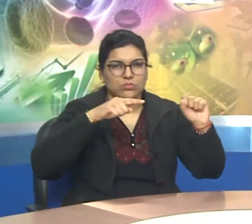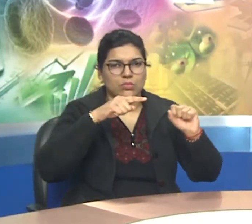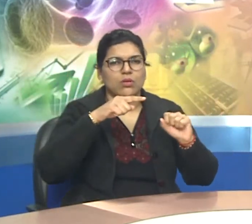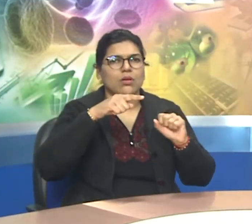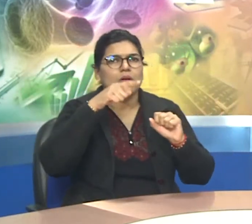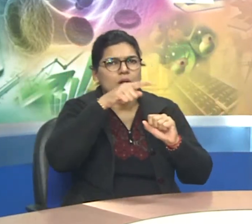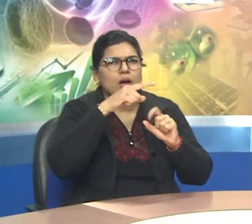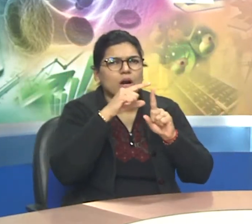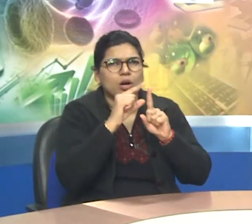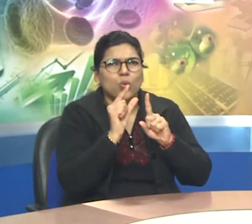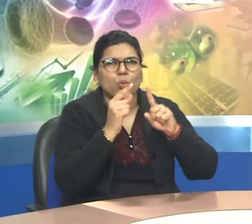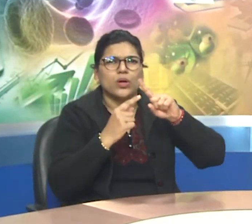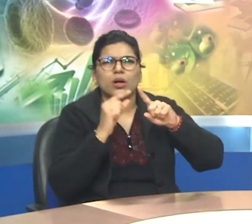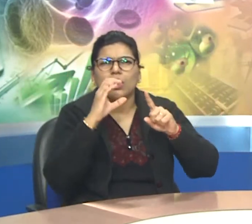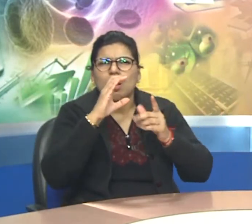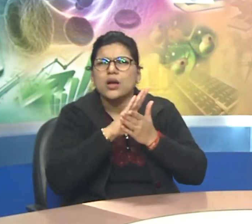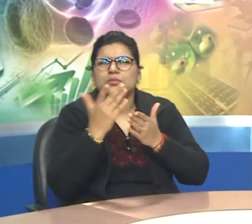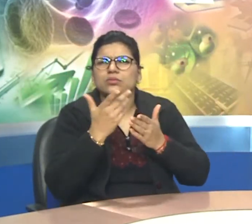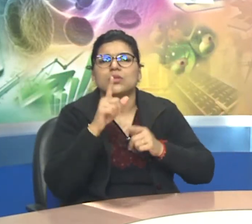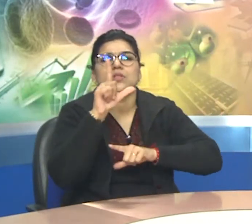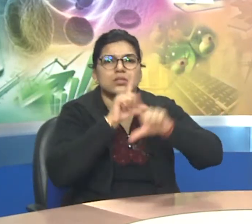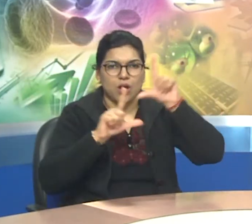recover 50% of their glass,